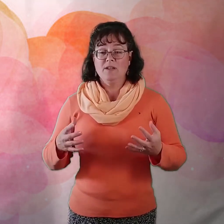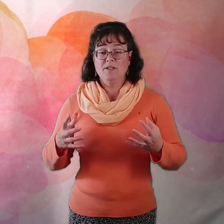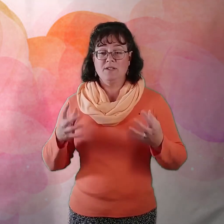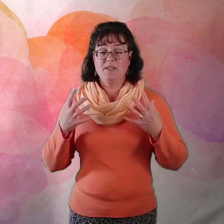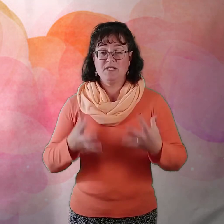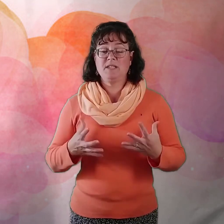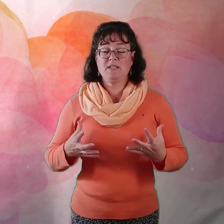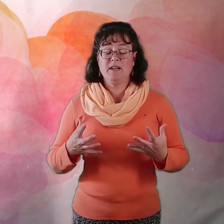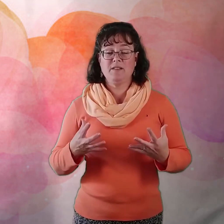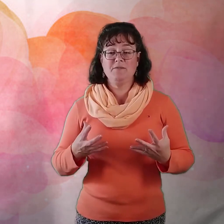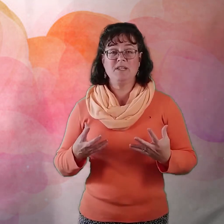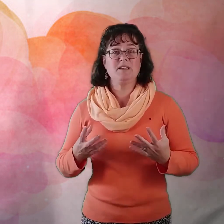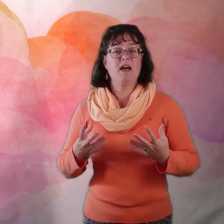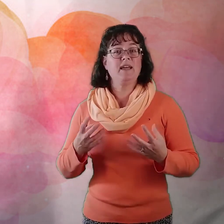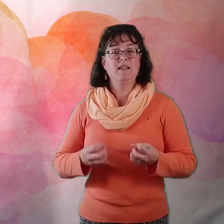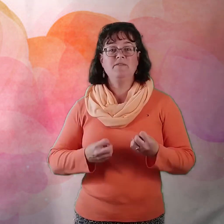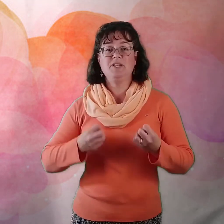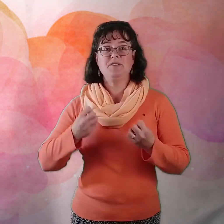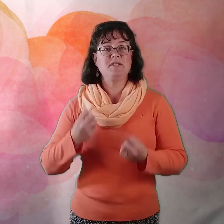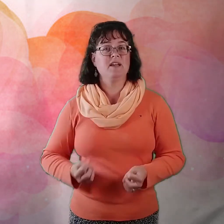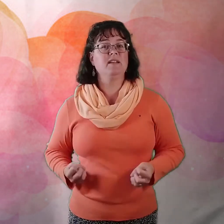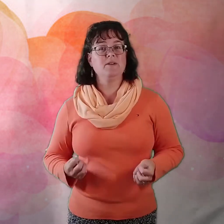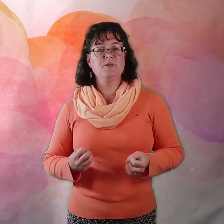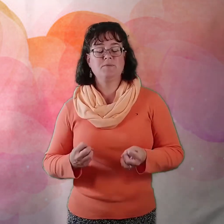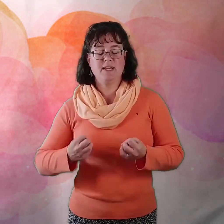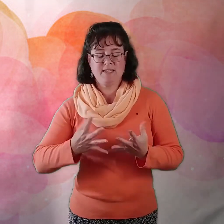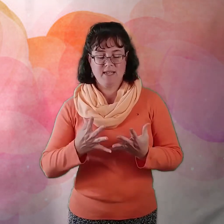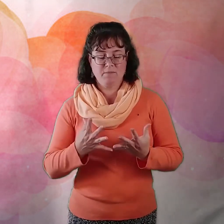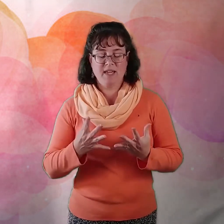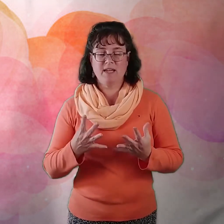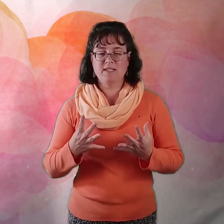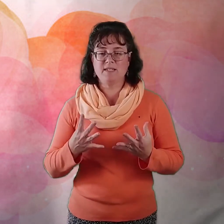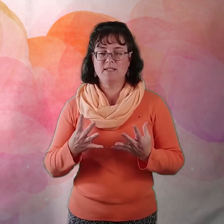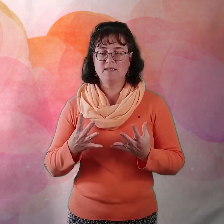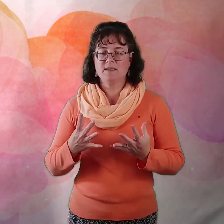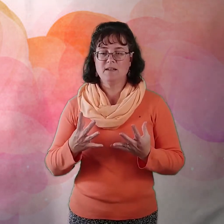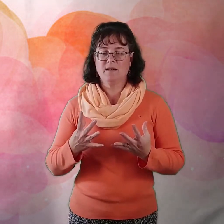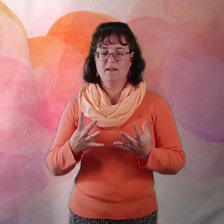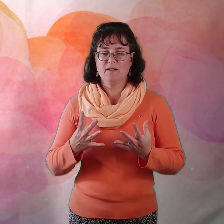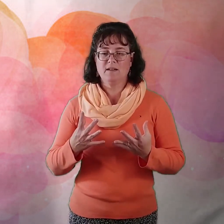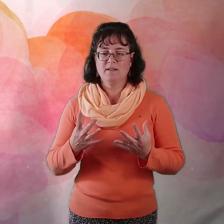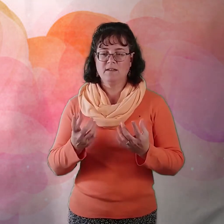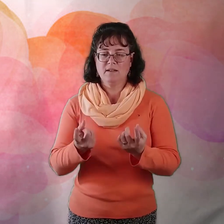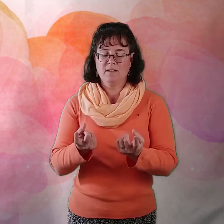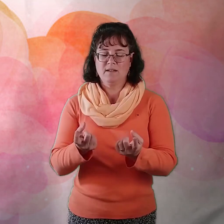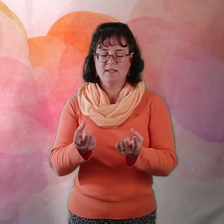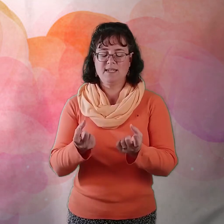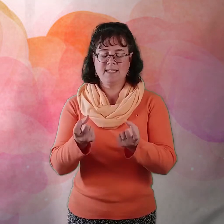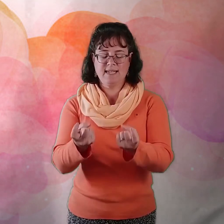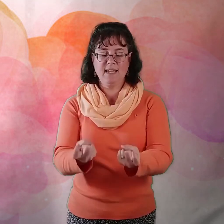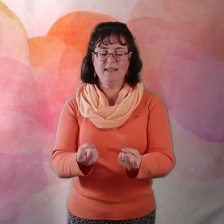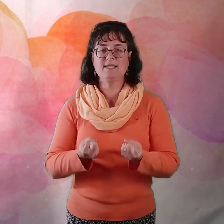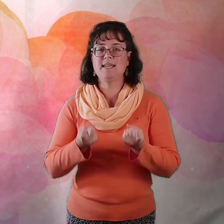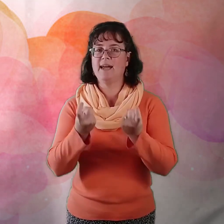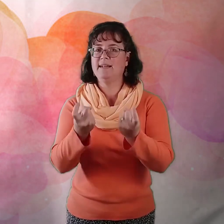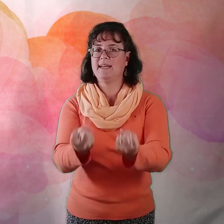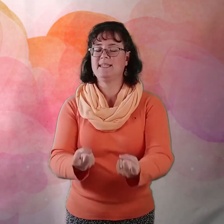So this is another reason I love to use sign language when I sing, because to see the sign like